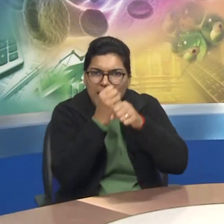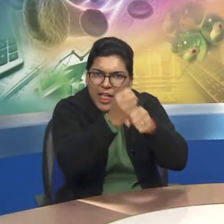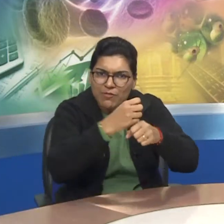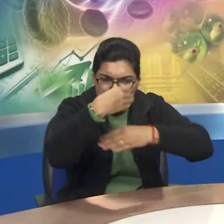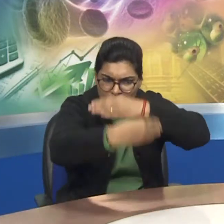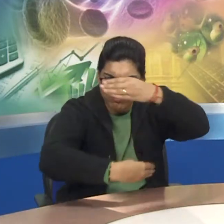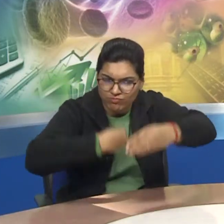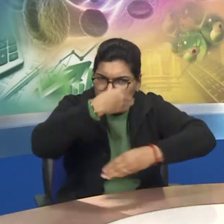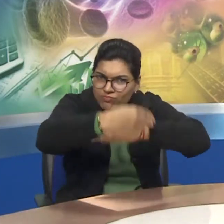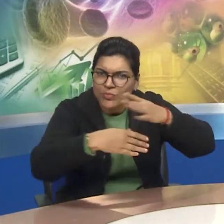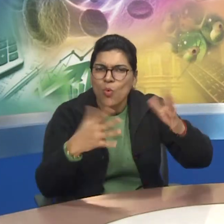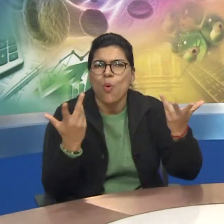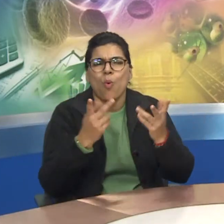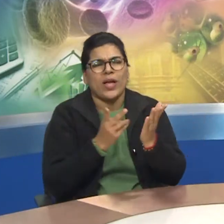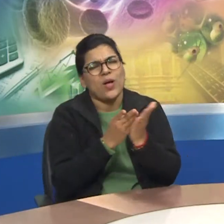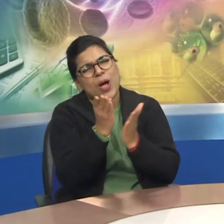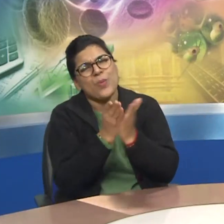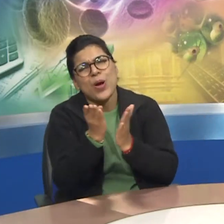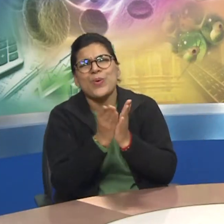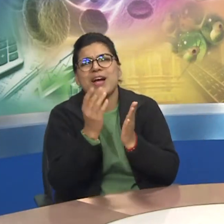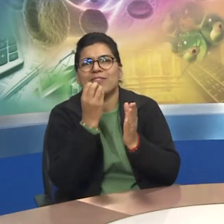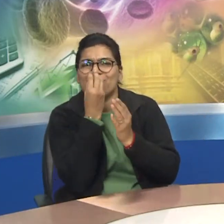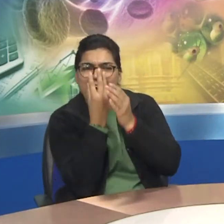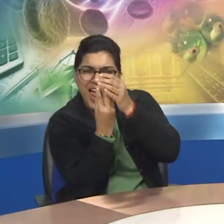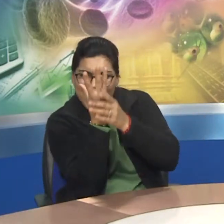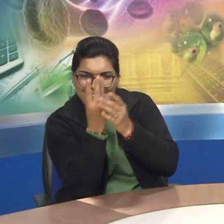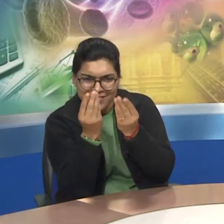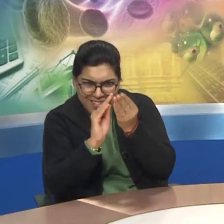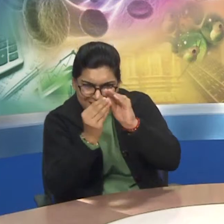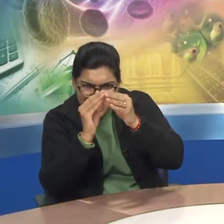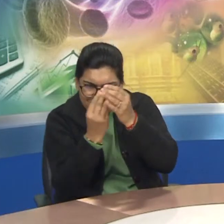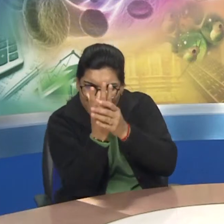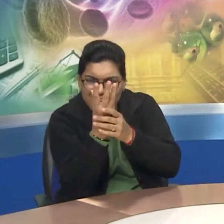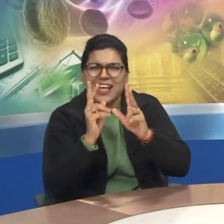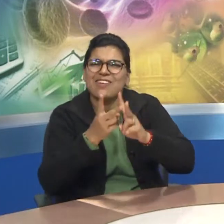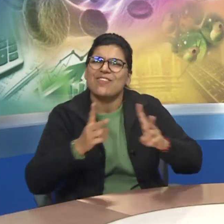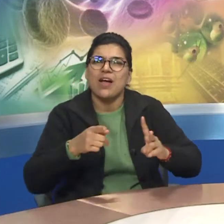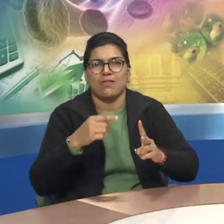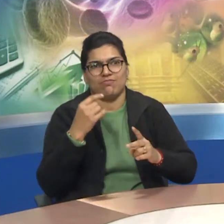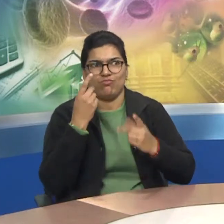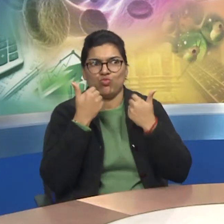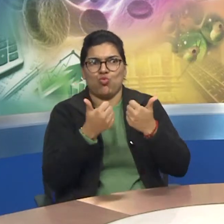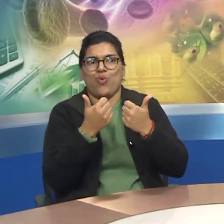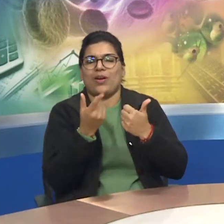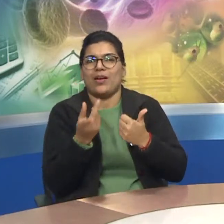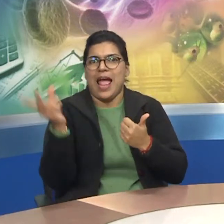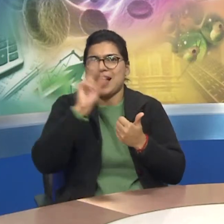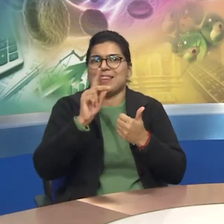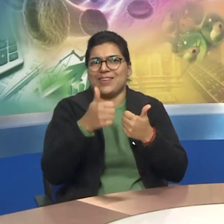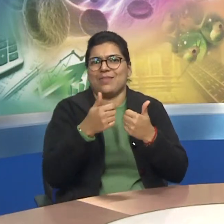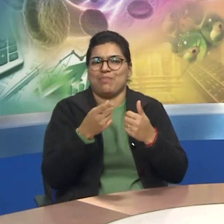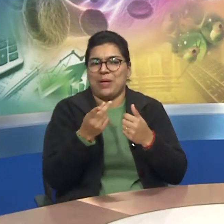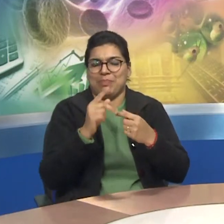And also we can recycle those papers, or we can utilize those